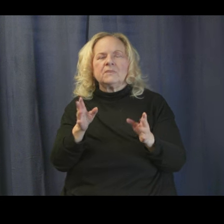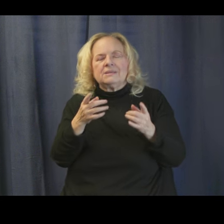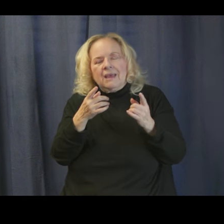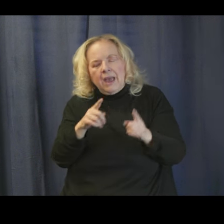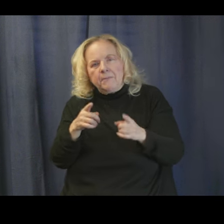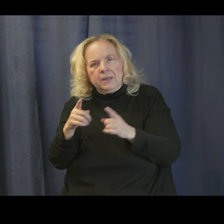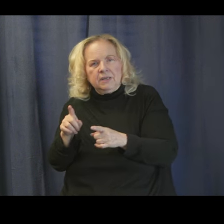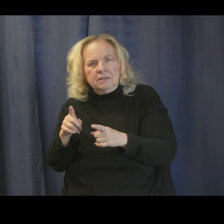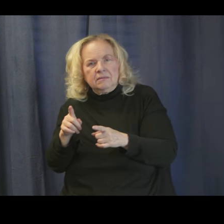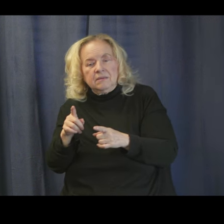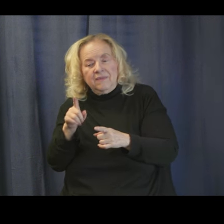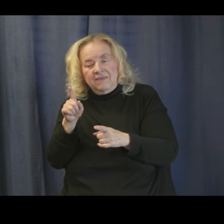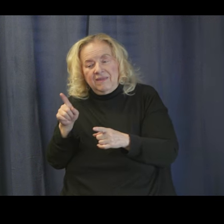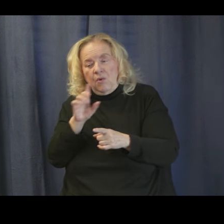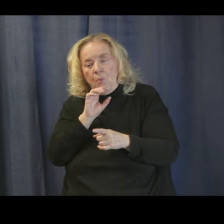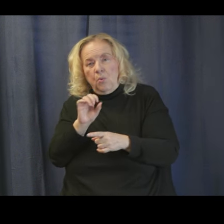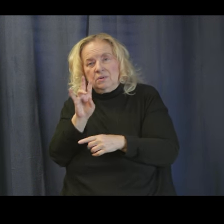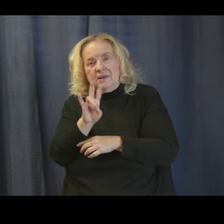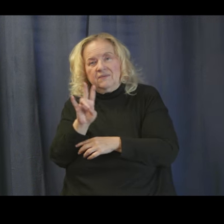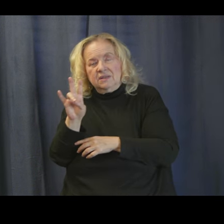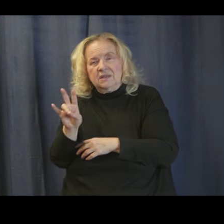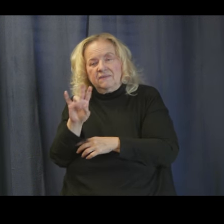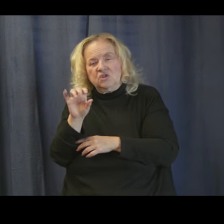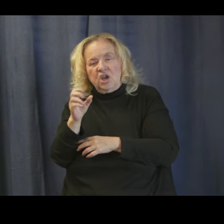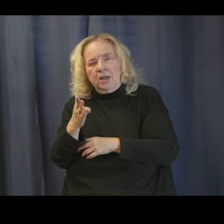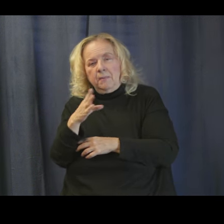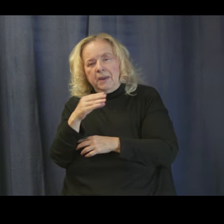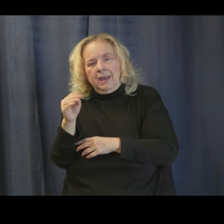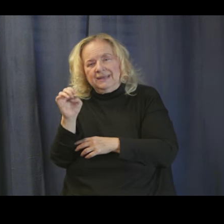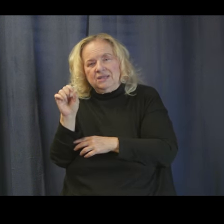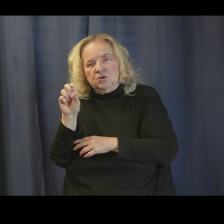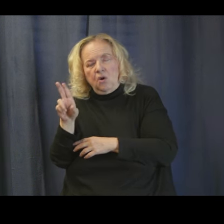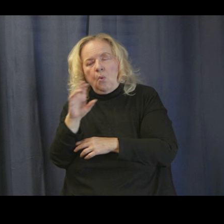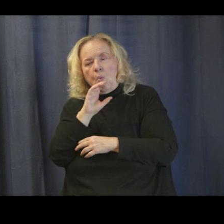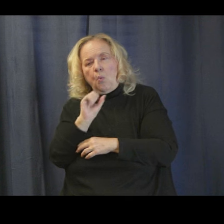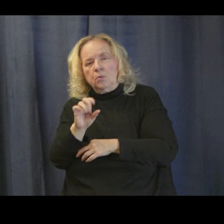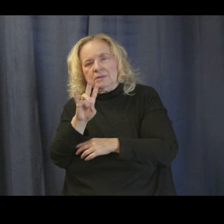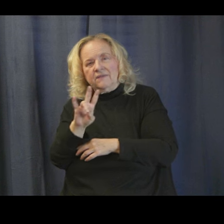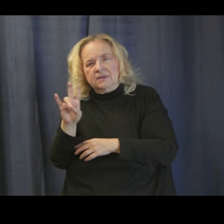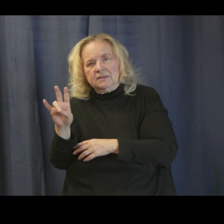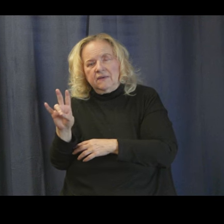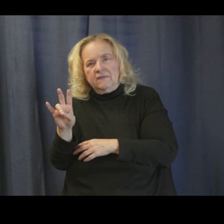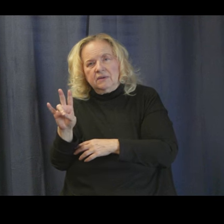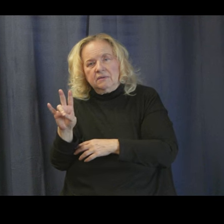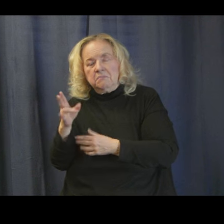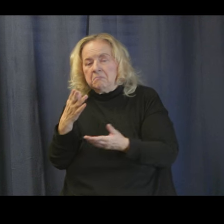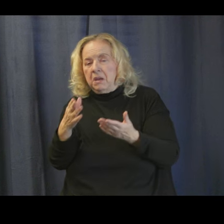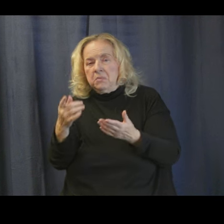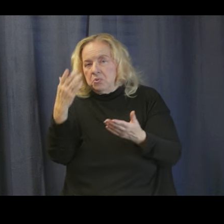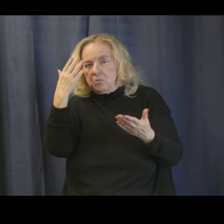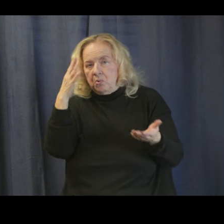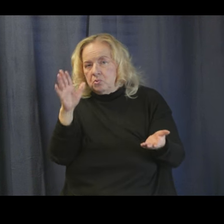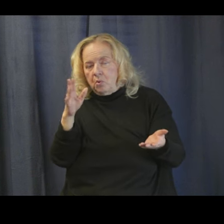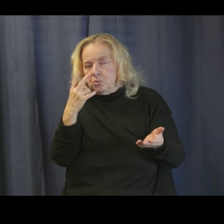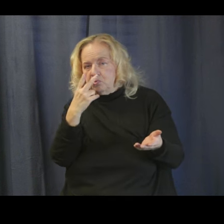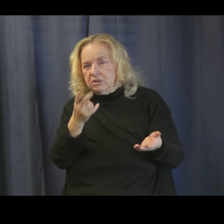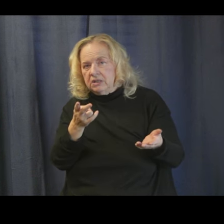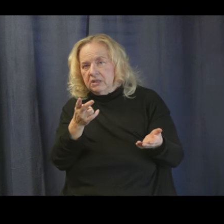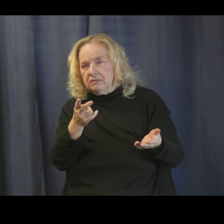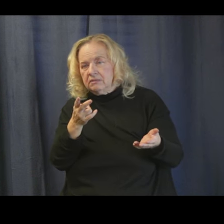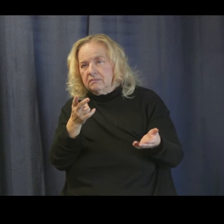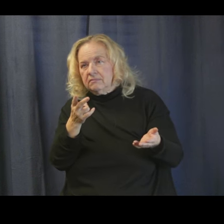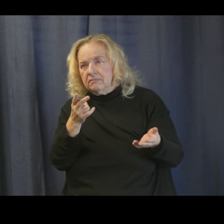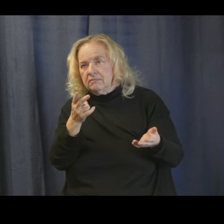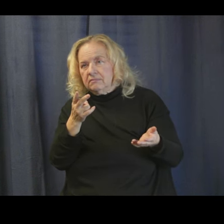this is happening, and they are 77 years old, Jacob and Esau. And what many of you may not have known, when you see